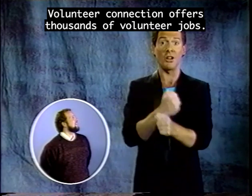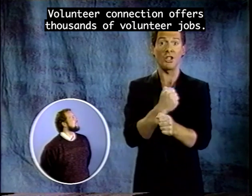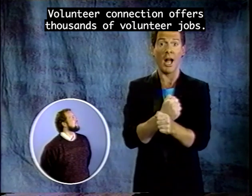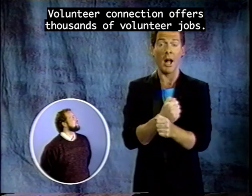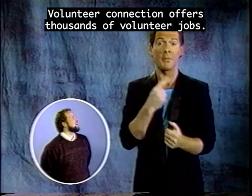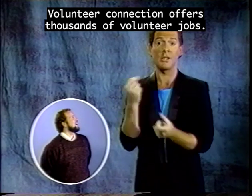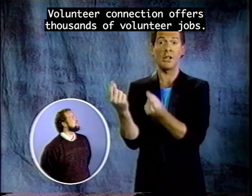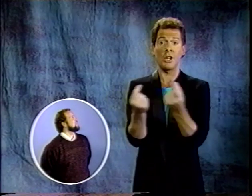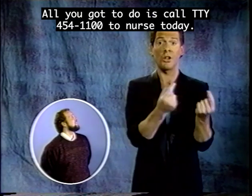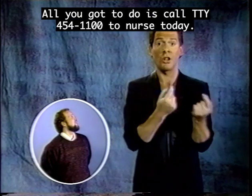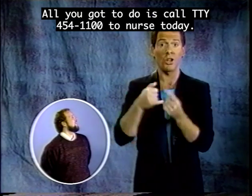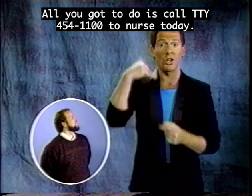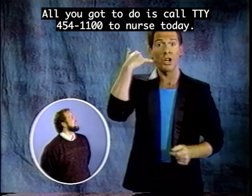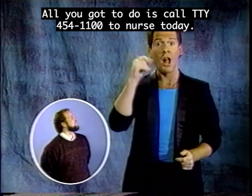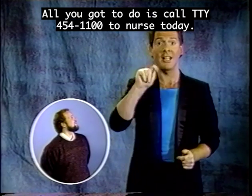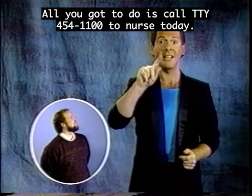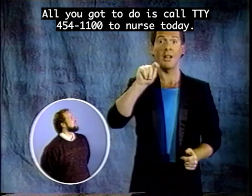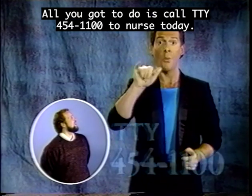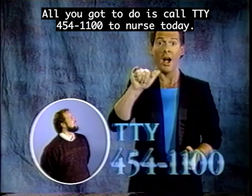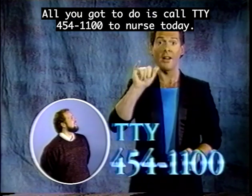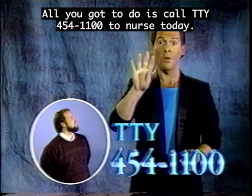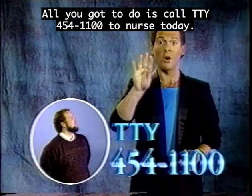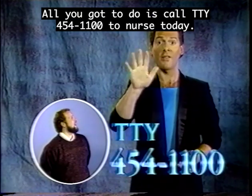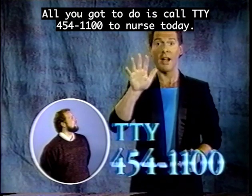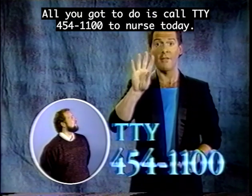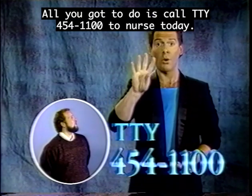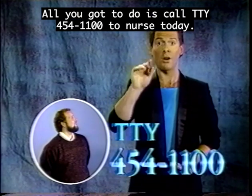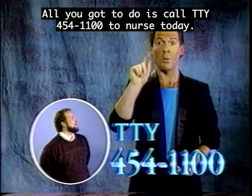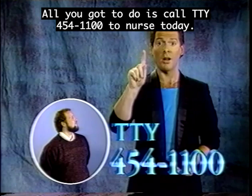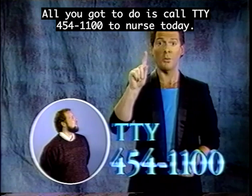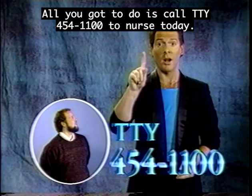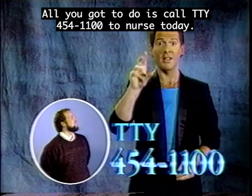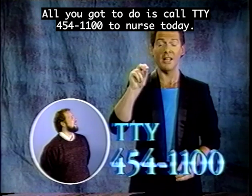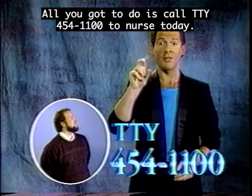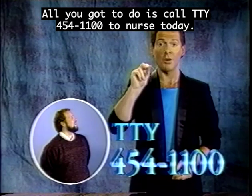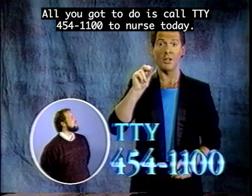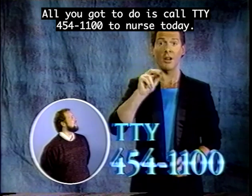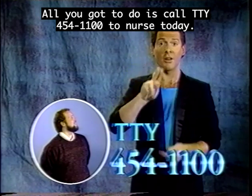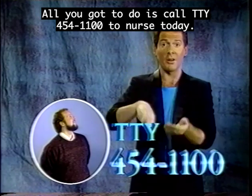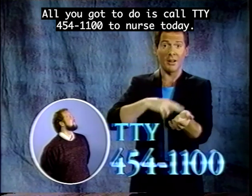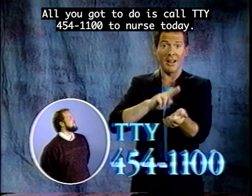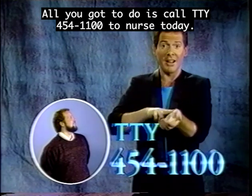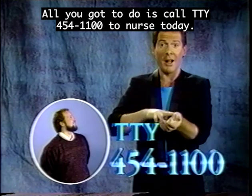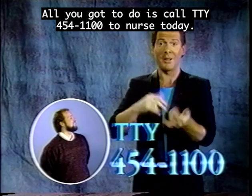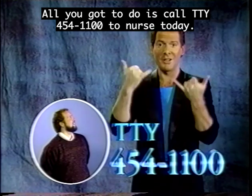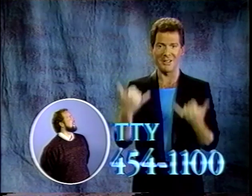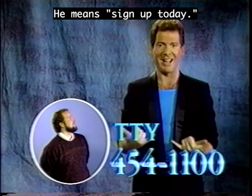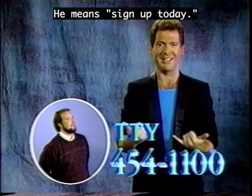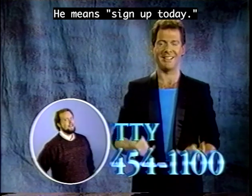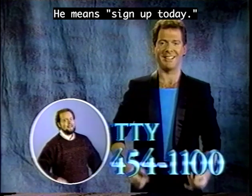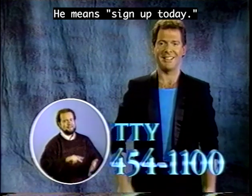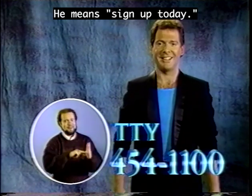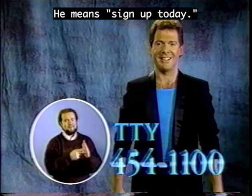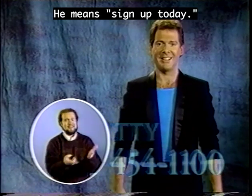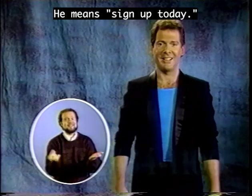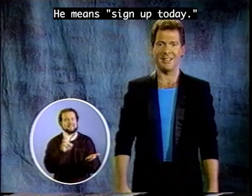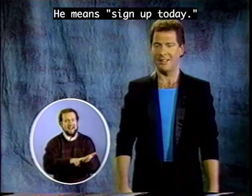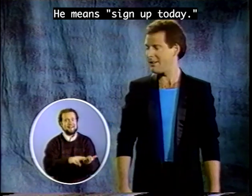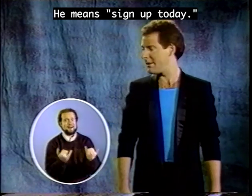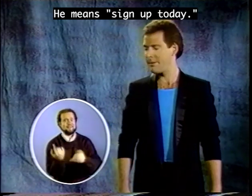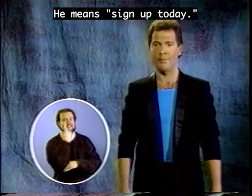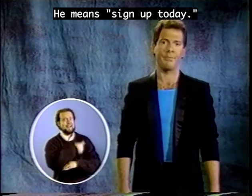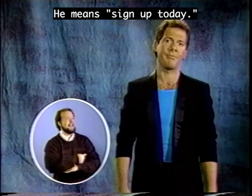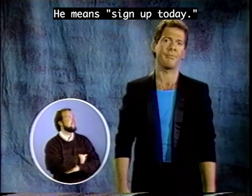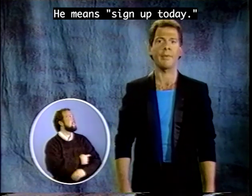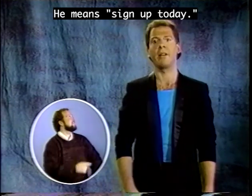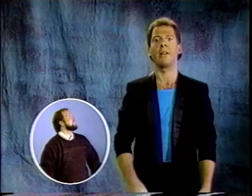thousands of volunteer jobs. All you got to do is call TTY 454-1100 to nurse today. He means sign